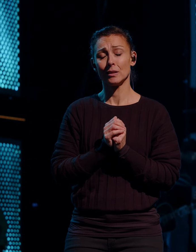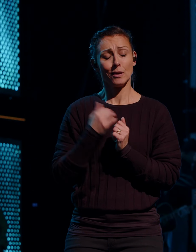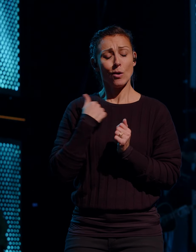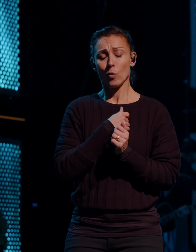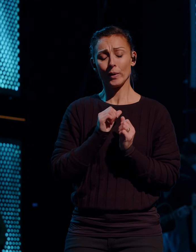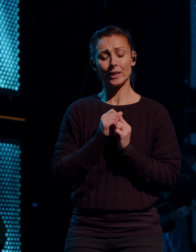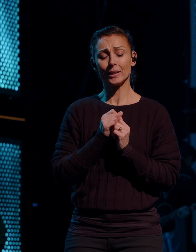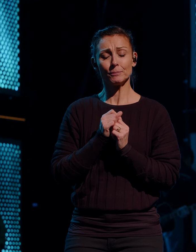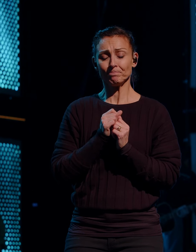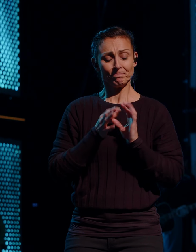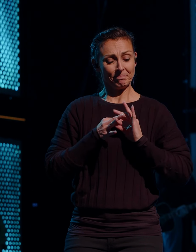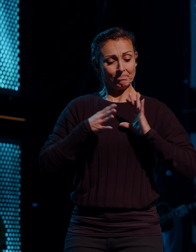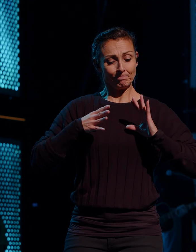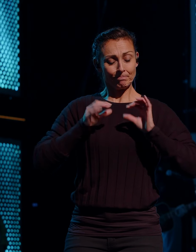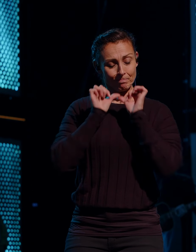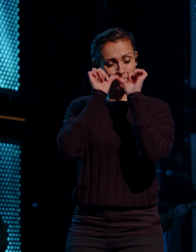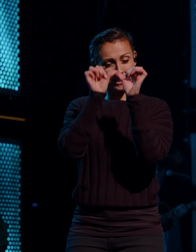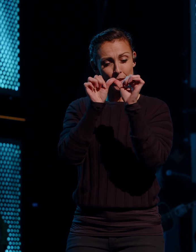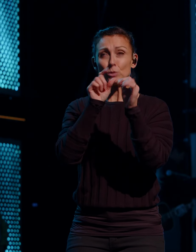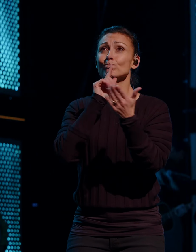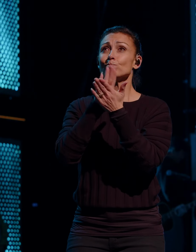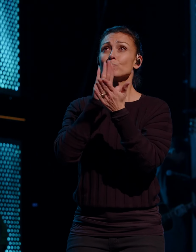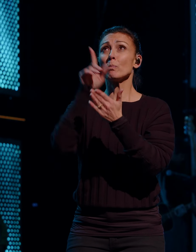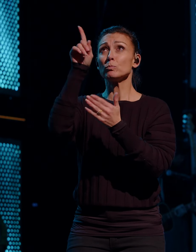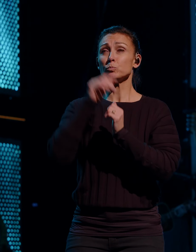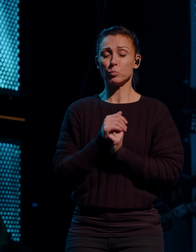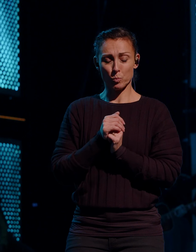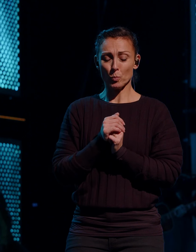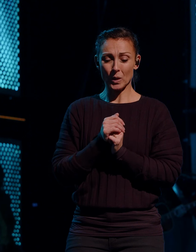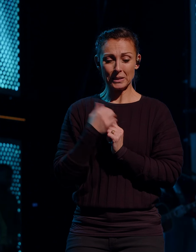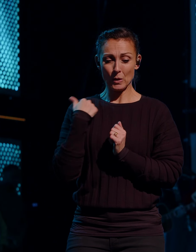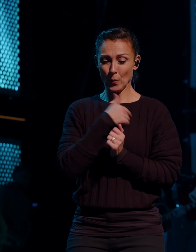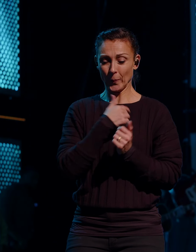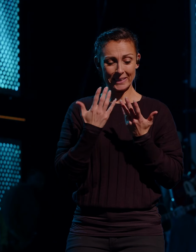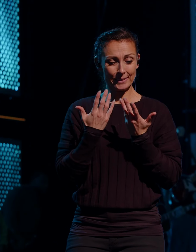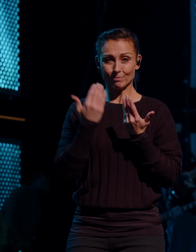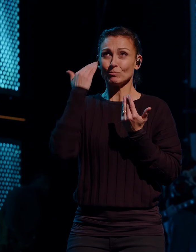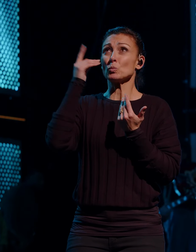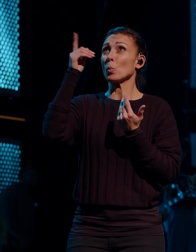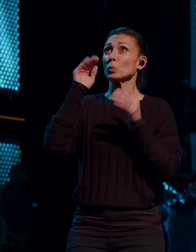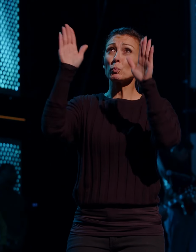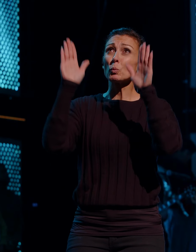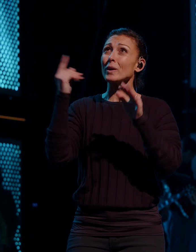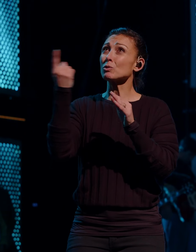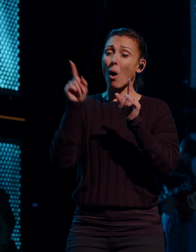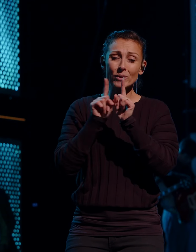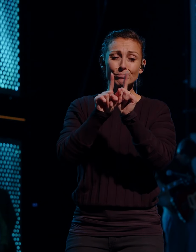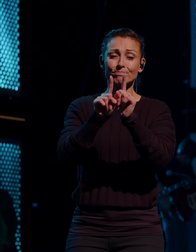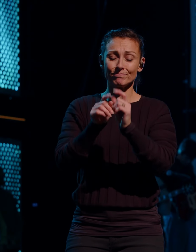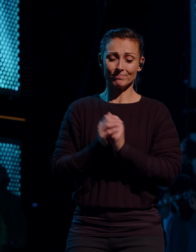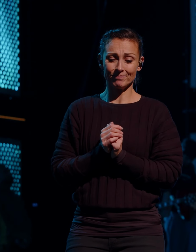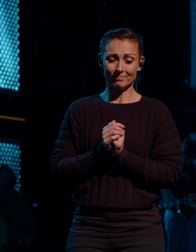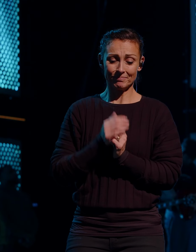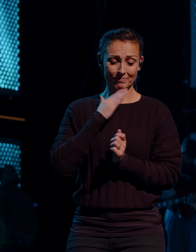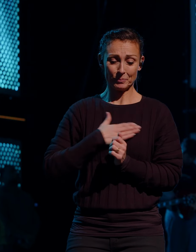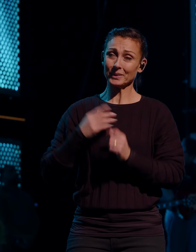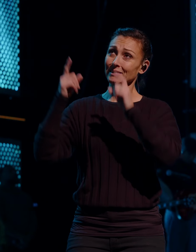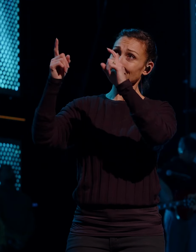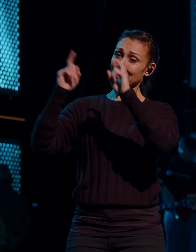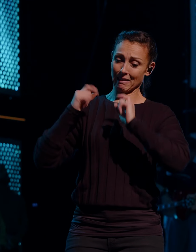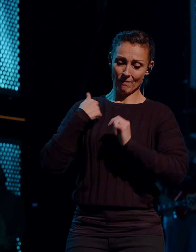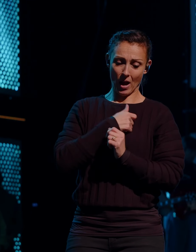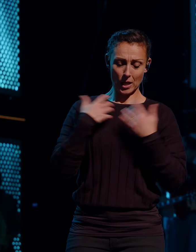may we have a testimony of, like, you are so great, Lord, because you're always there. May you give us the boldness to share the gospel with